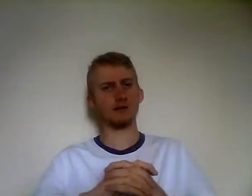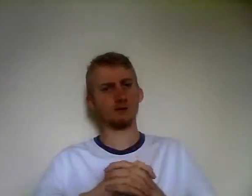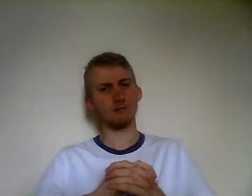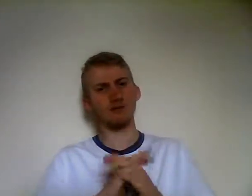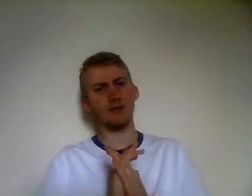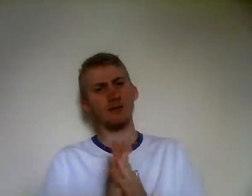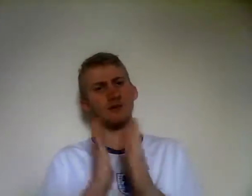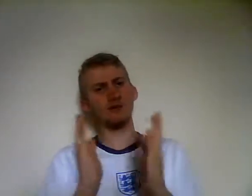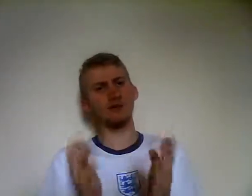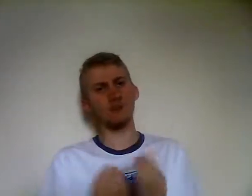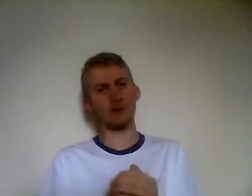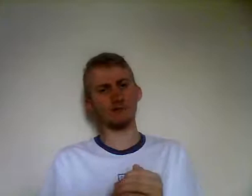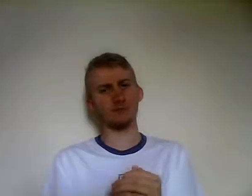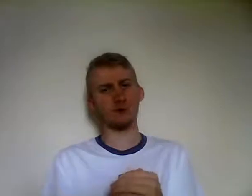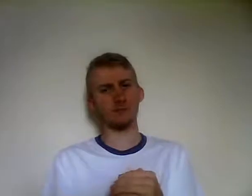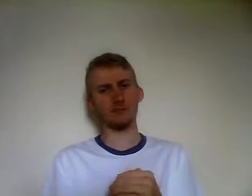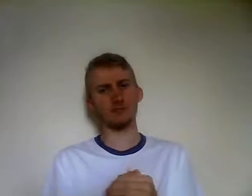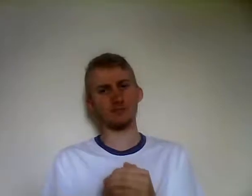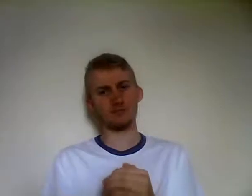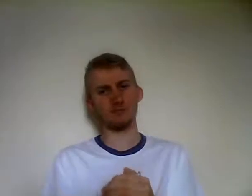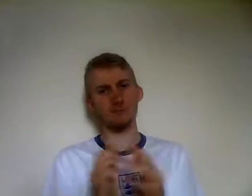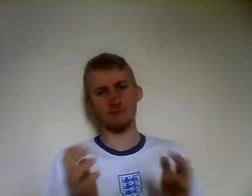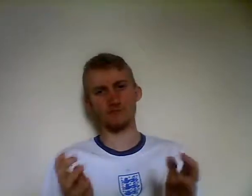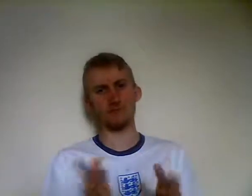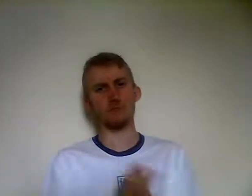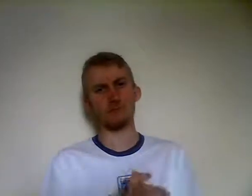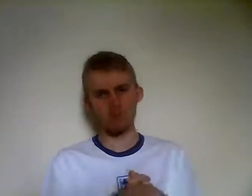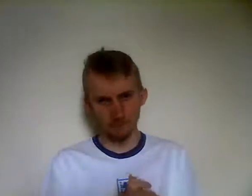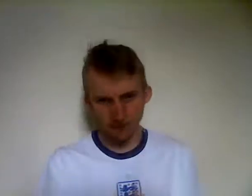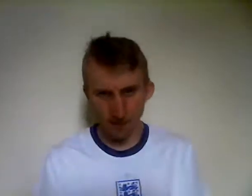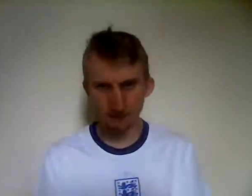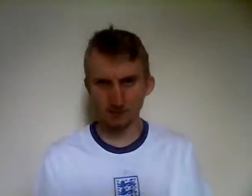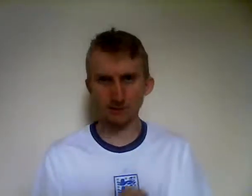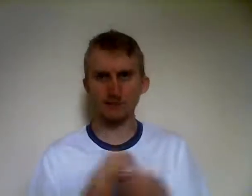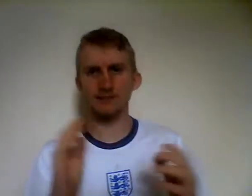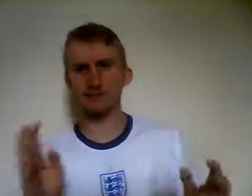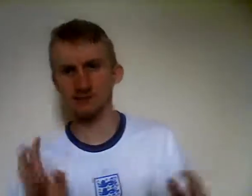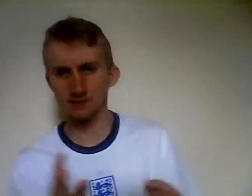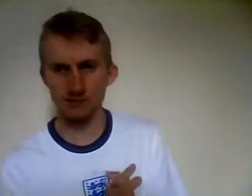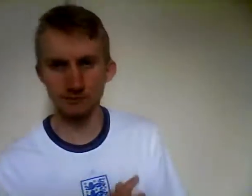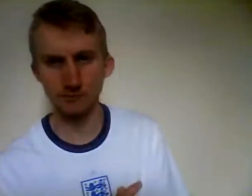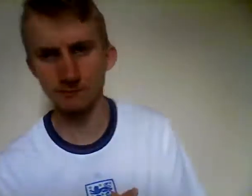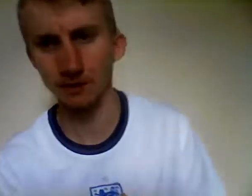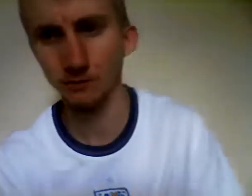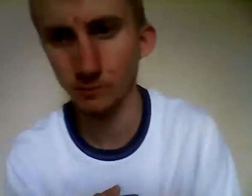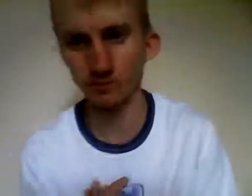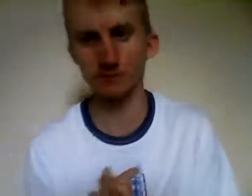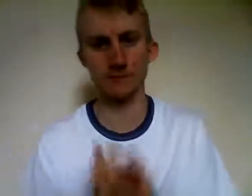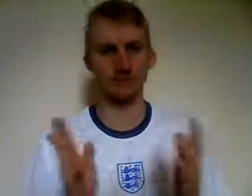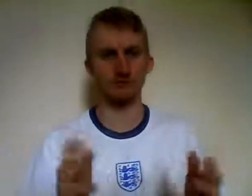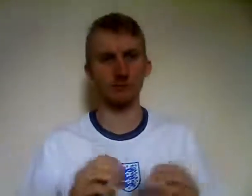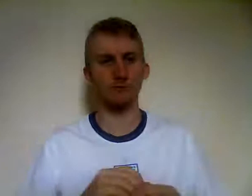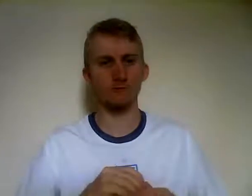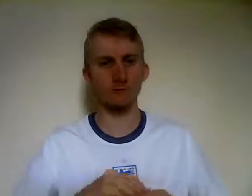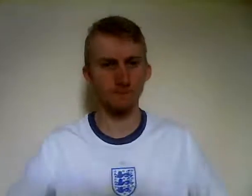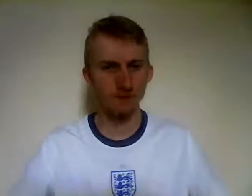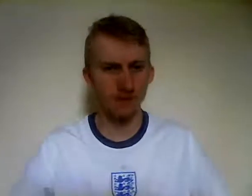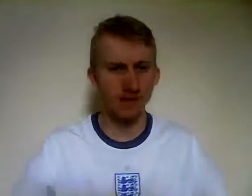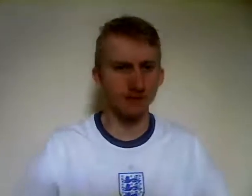bankrupt and therefore banned from holding a position within the club. Majid later resigned from his post but remained involved. The